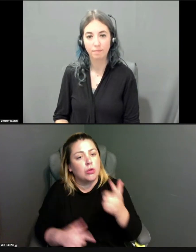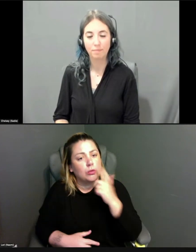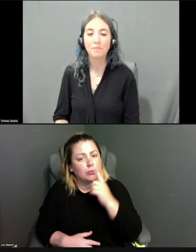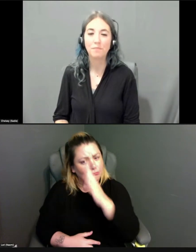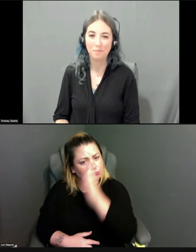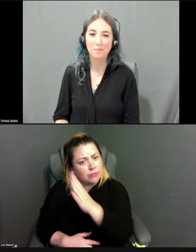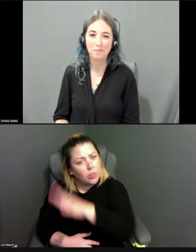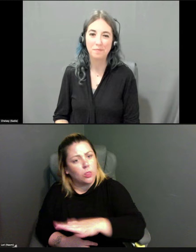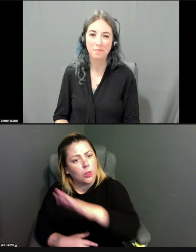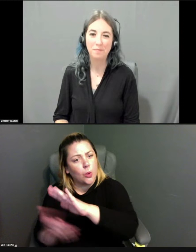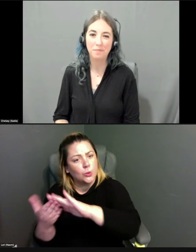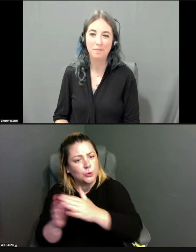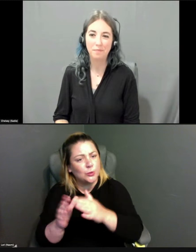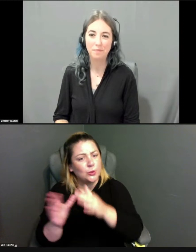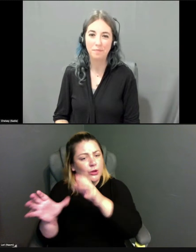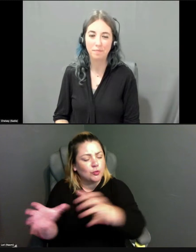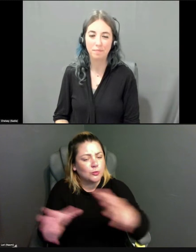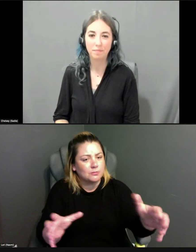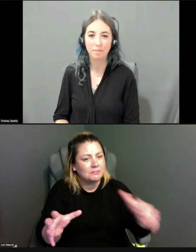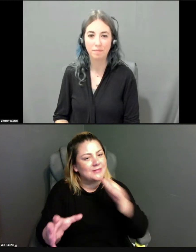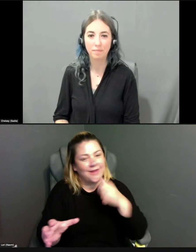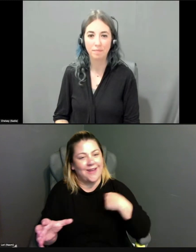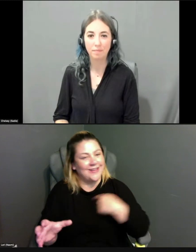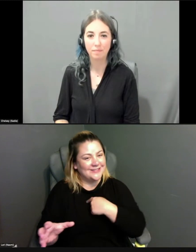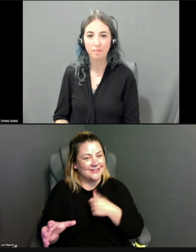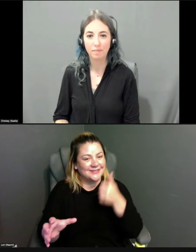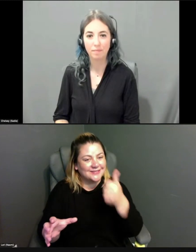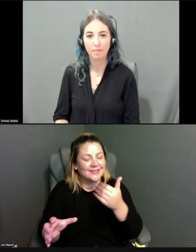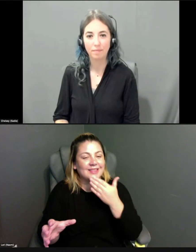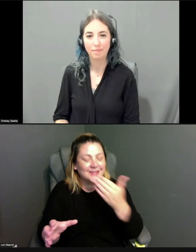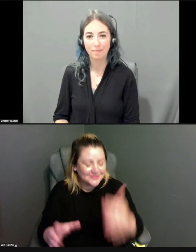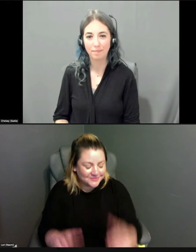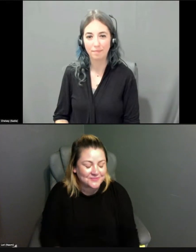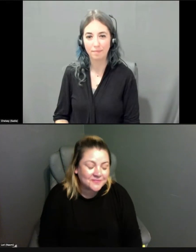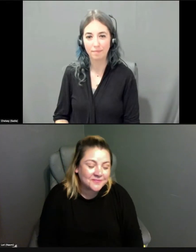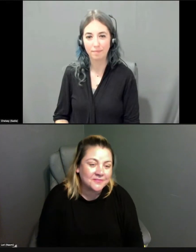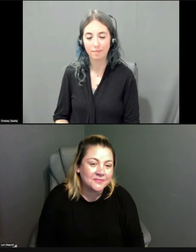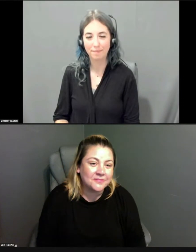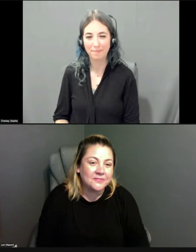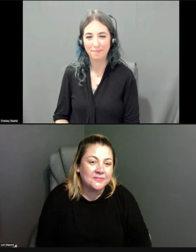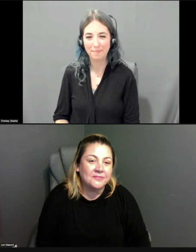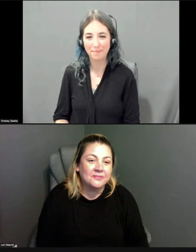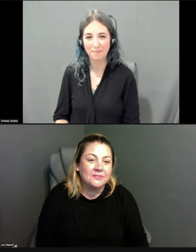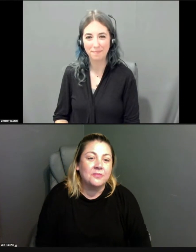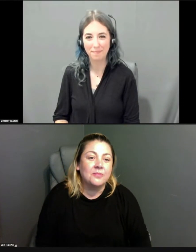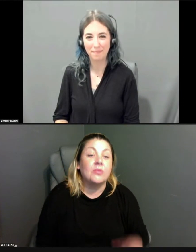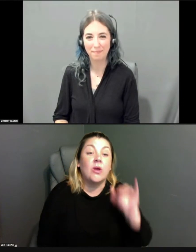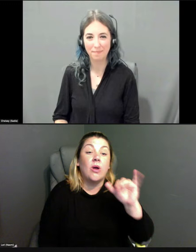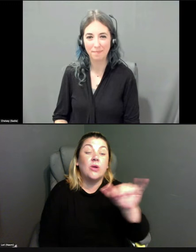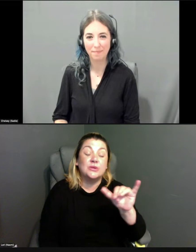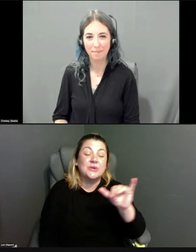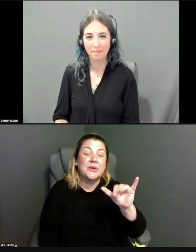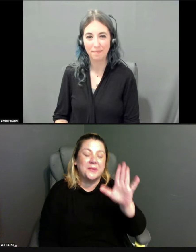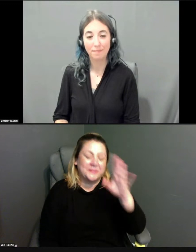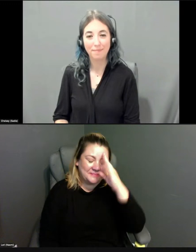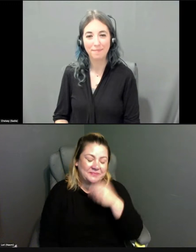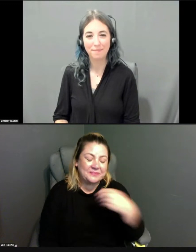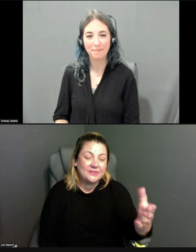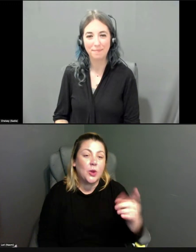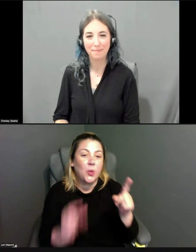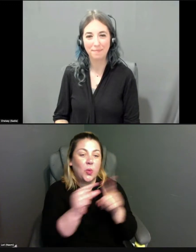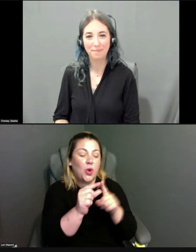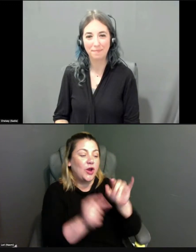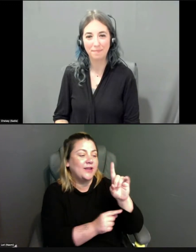exactly. Personally, I have a tendency to use diet culture as this like umbrella term